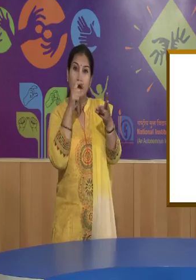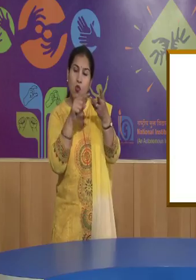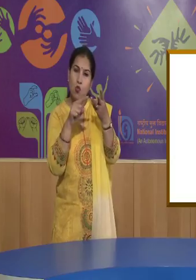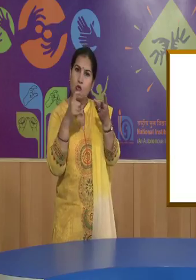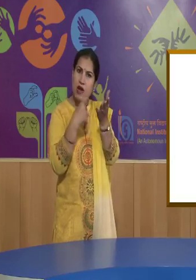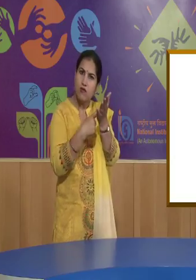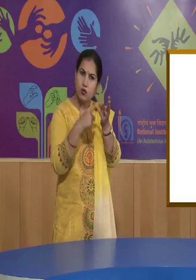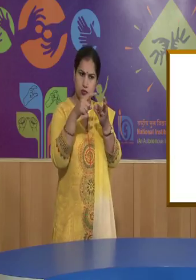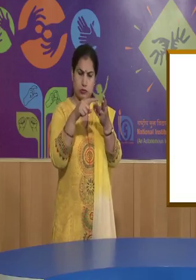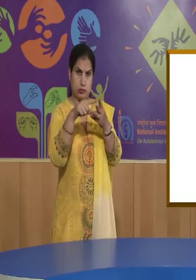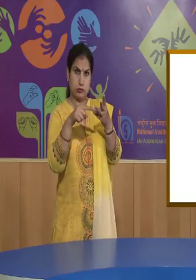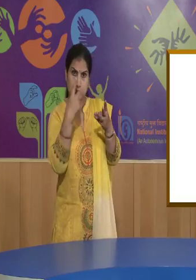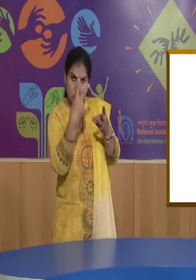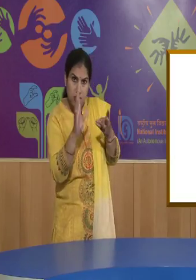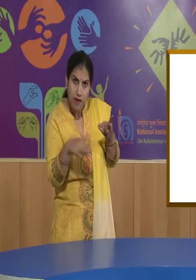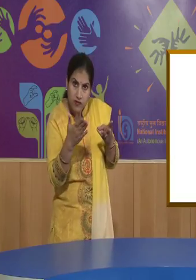and Blue Revolution.